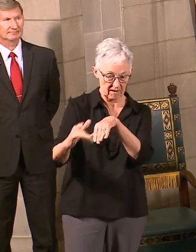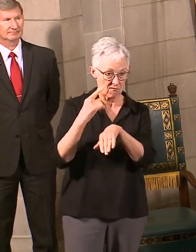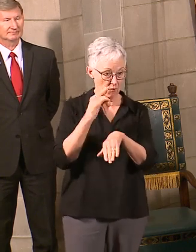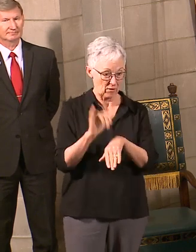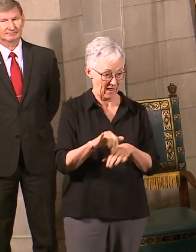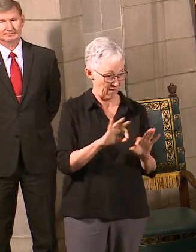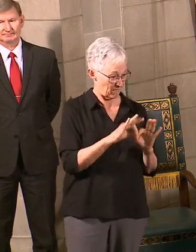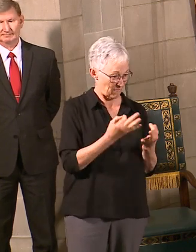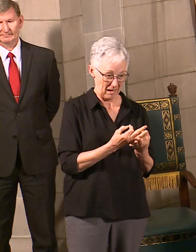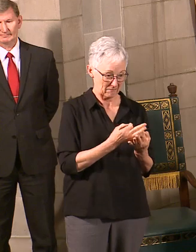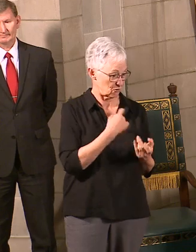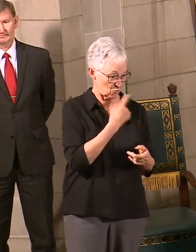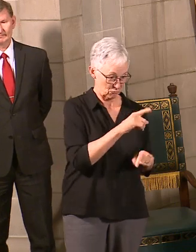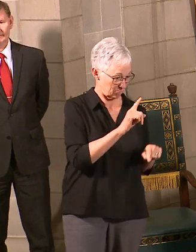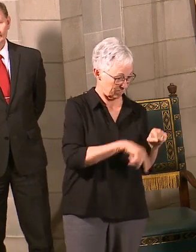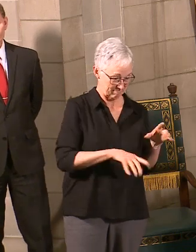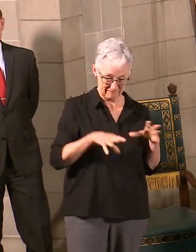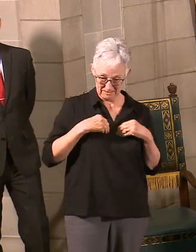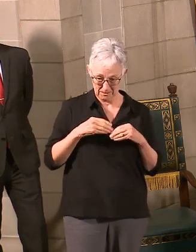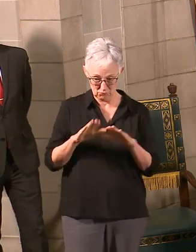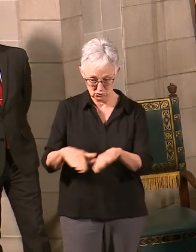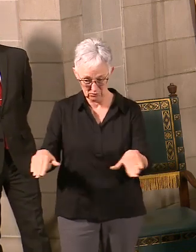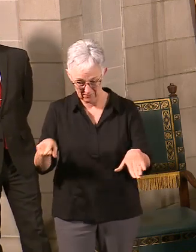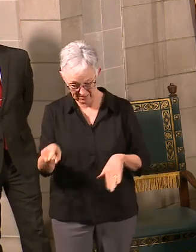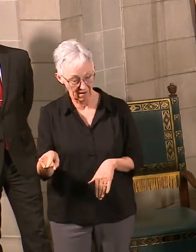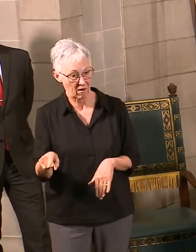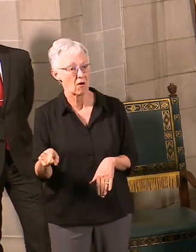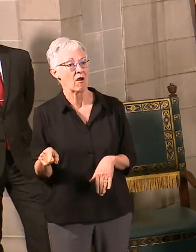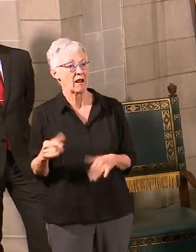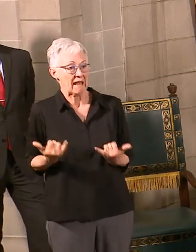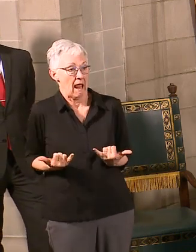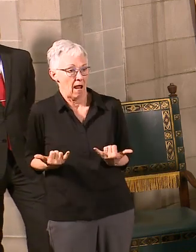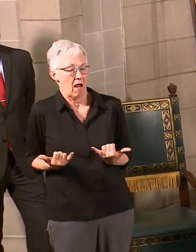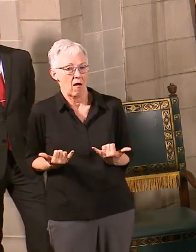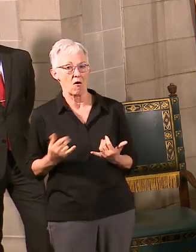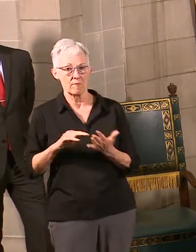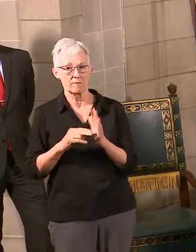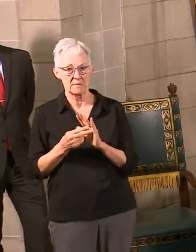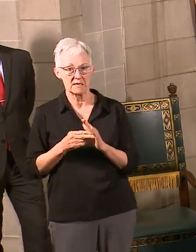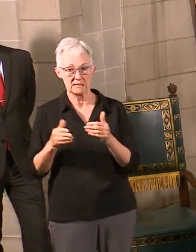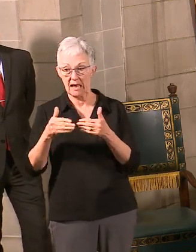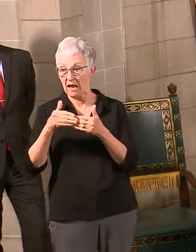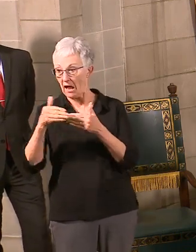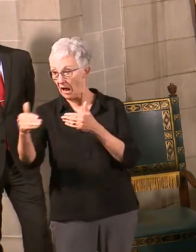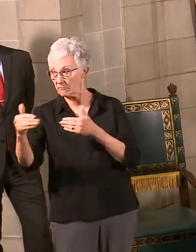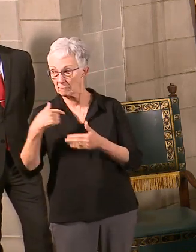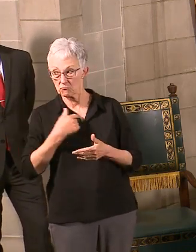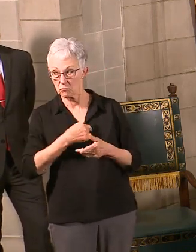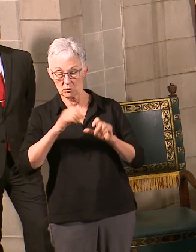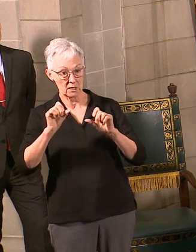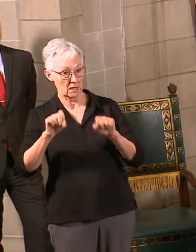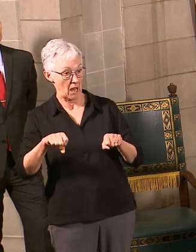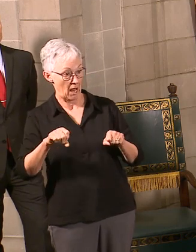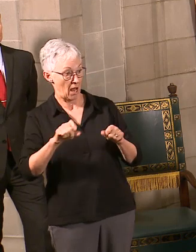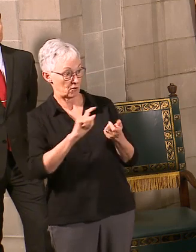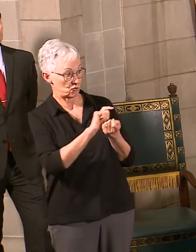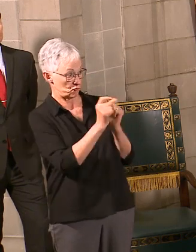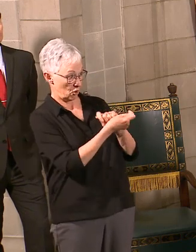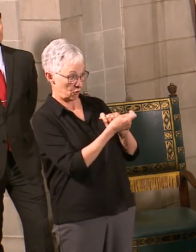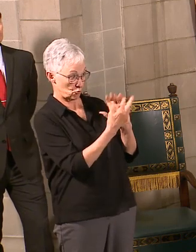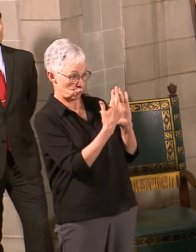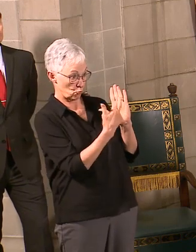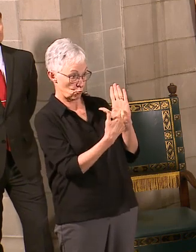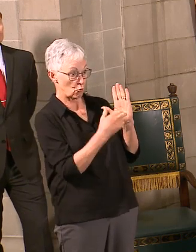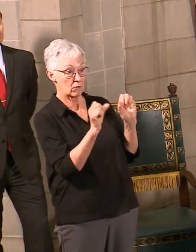Helps the daycare stay in business, helps the family hold that slot, especially for, again, we're talking about our families in need to be able to hold that slot in the